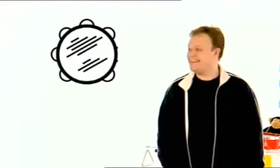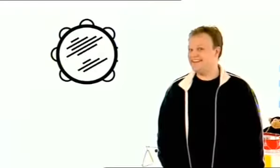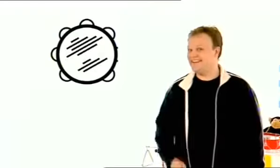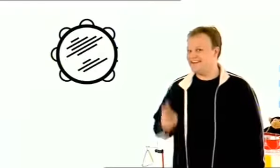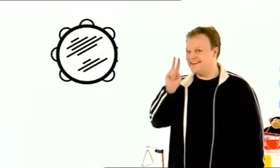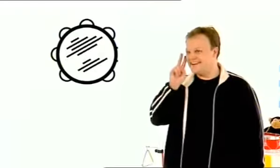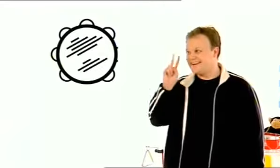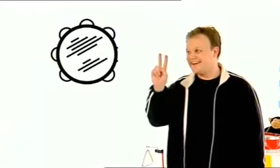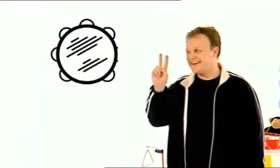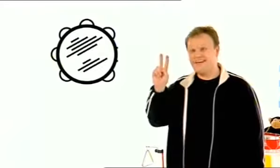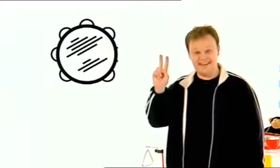Look,